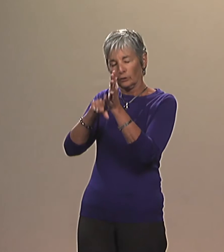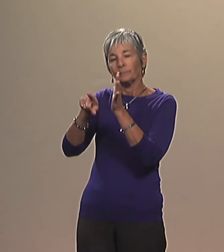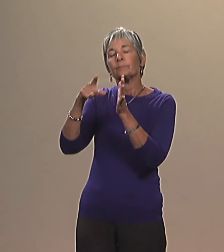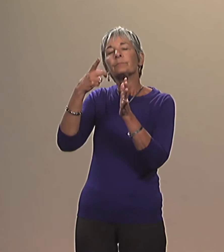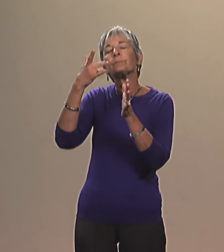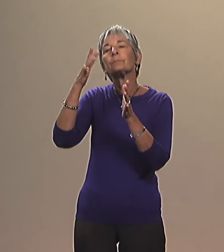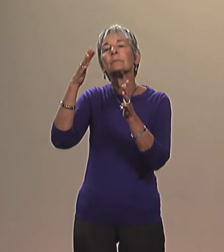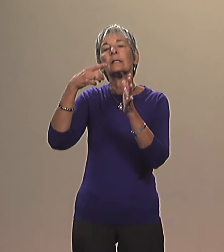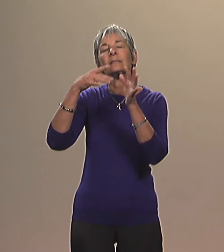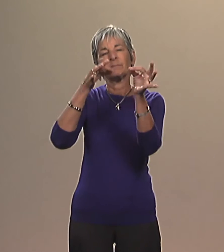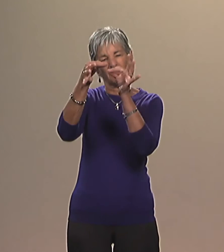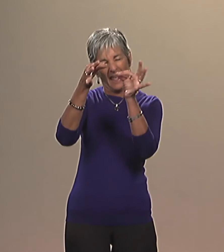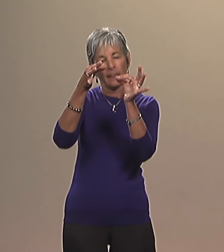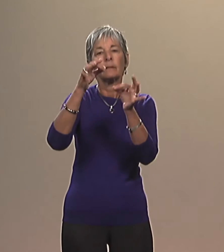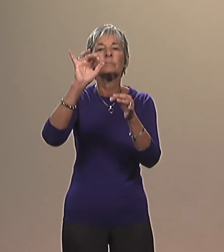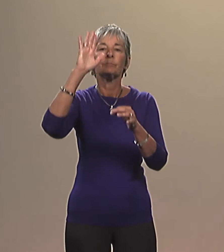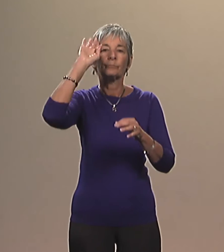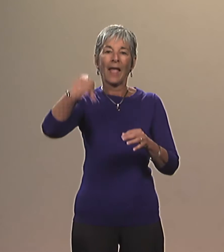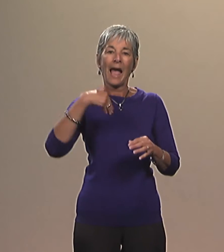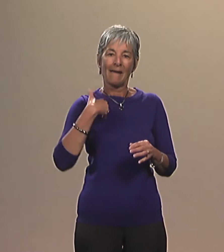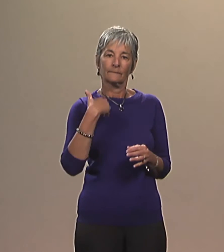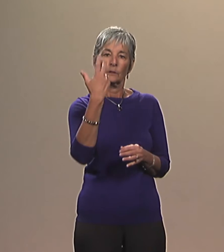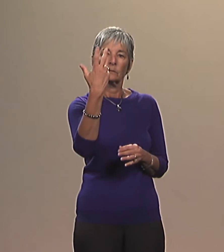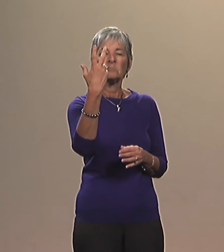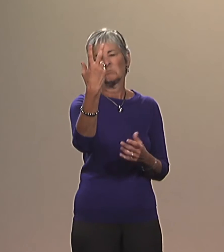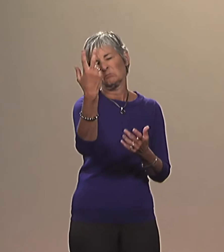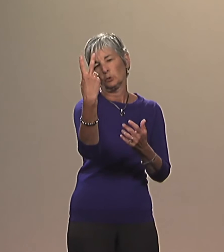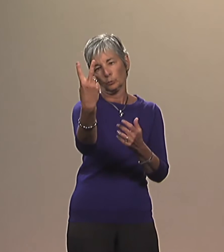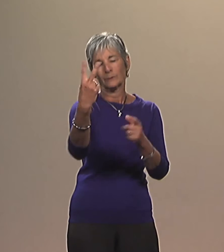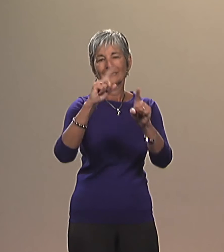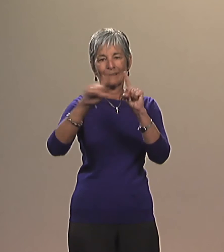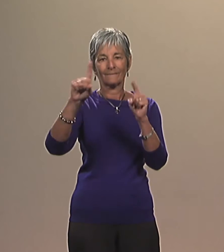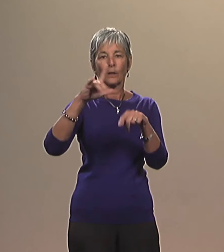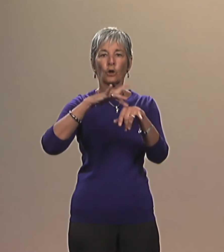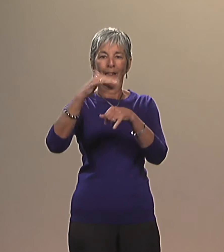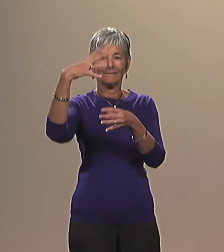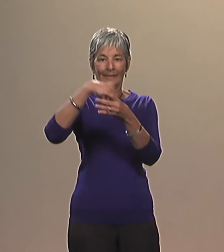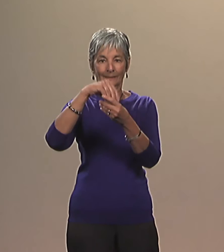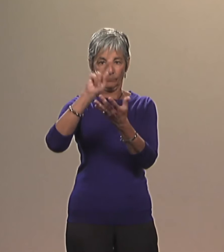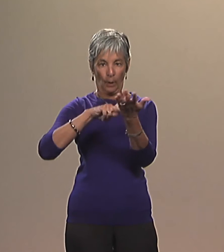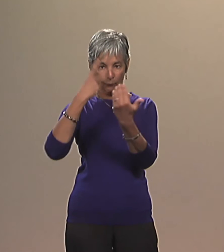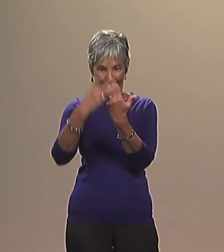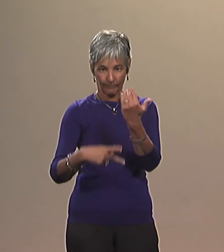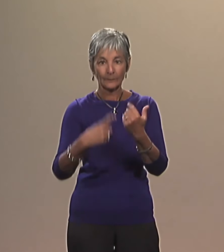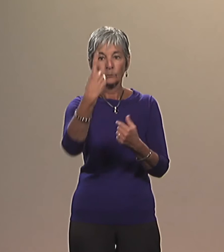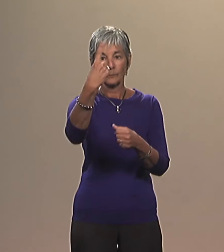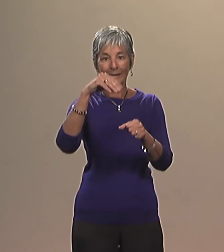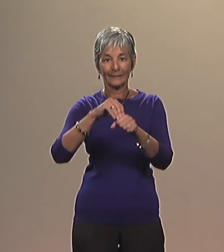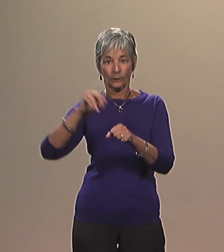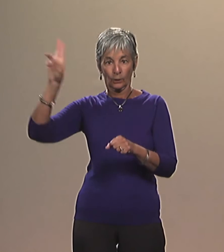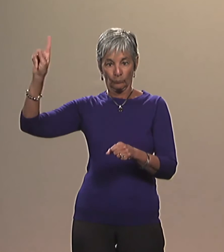This research describes 2 early intervention programs in different locations. One is in Utah,